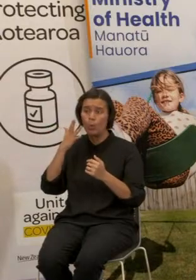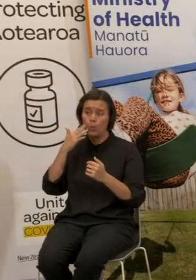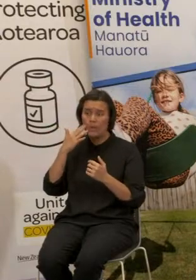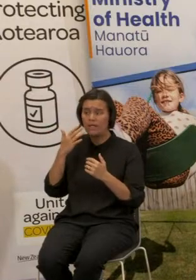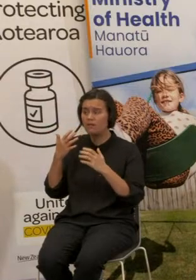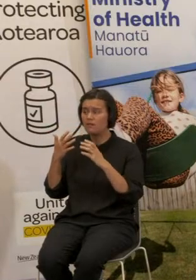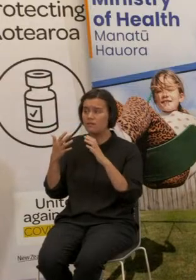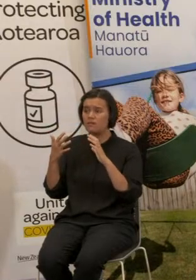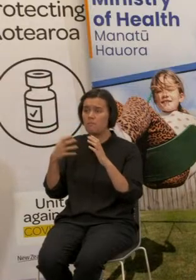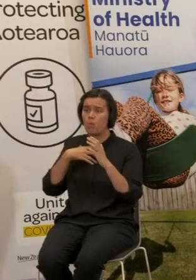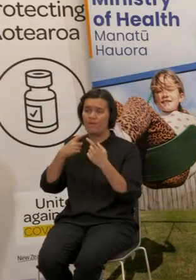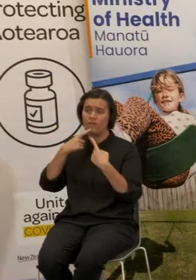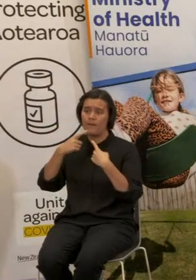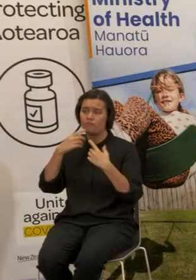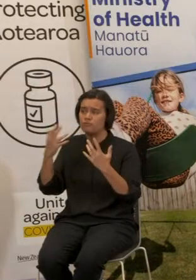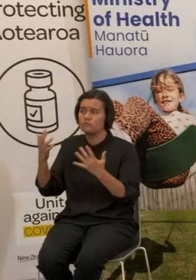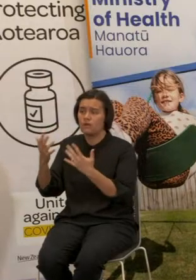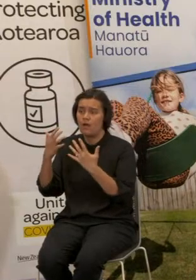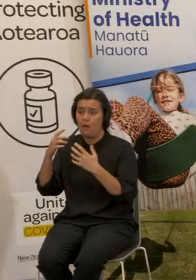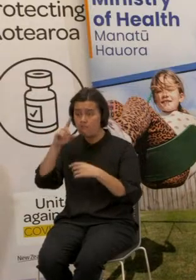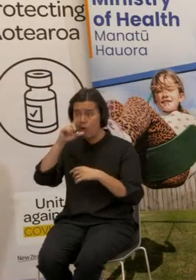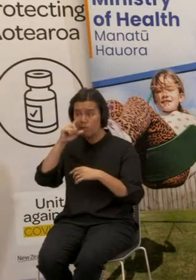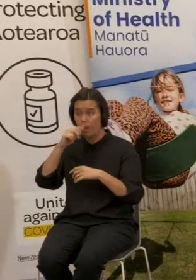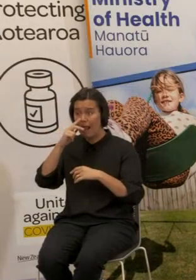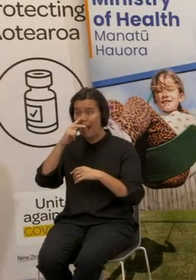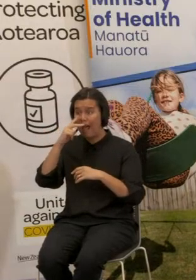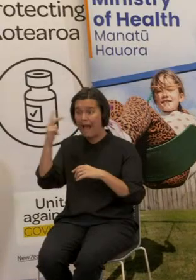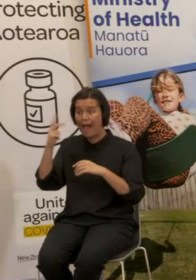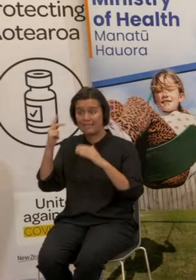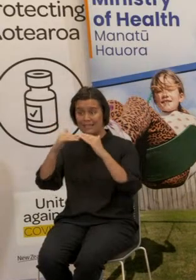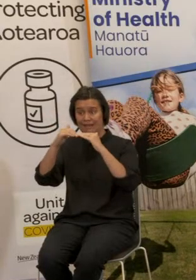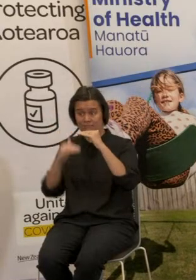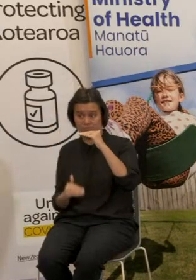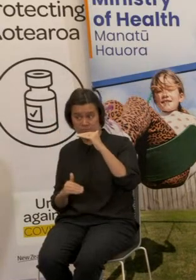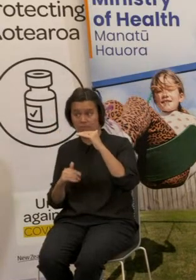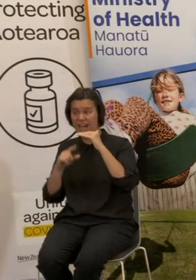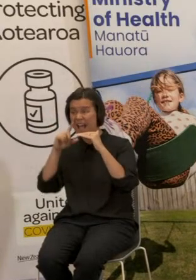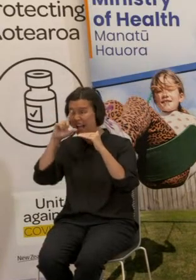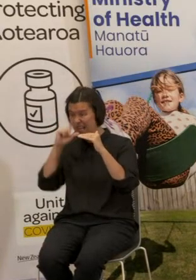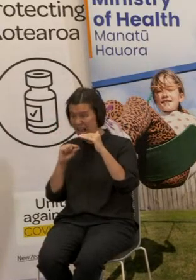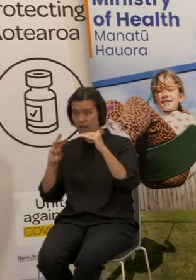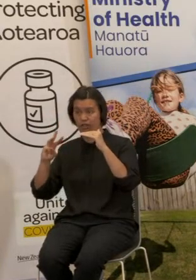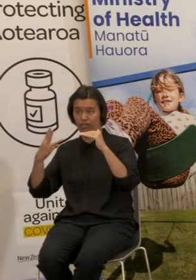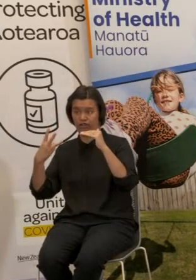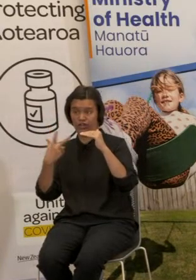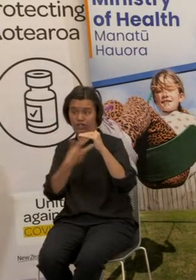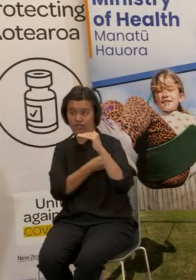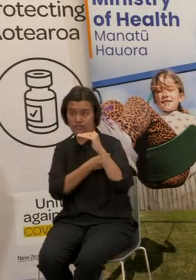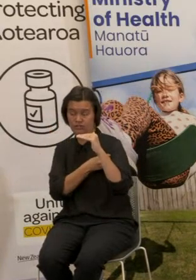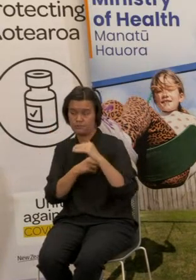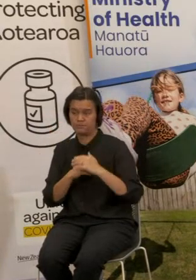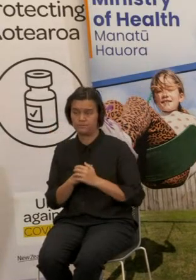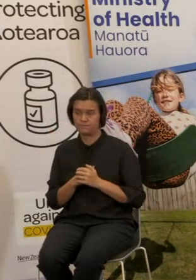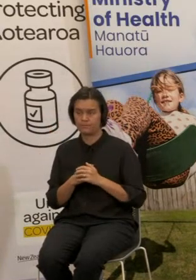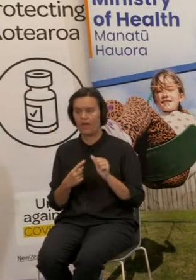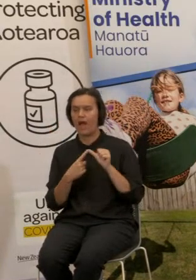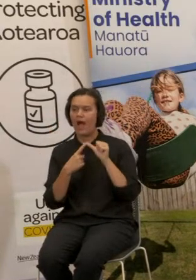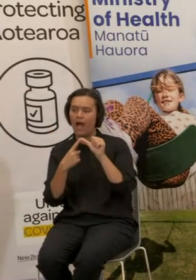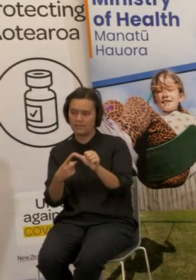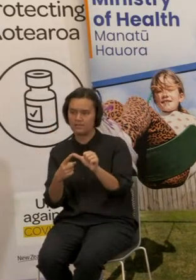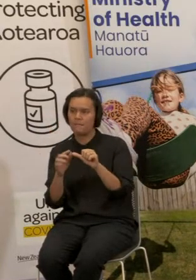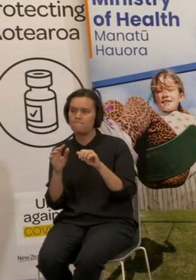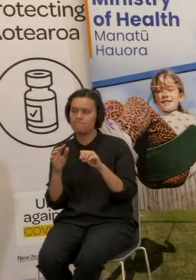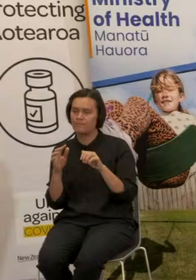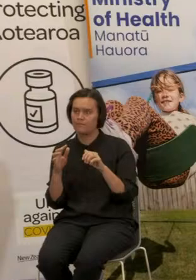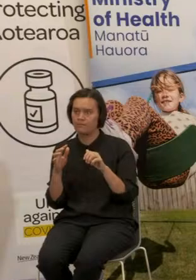cut-off point for the booster. Yeah, it's very emergent evidence around the role of boosters and the immunity waning. But one of the things that is clear now,